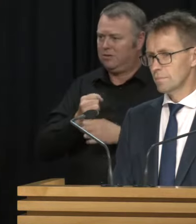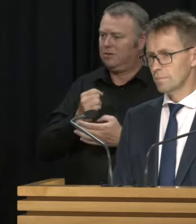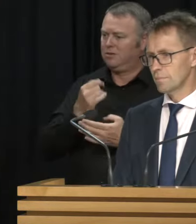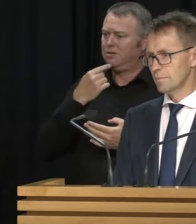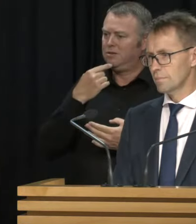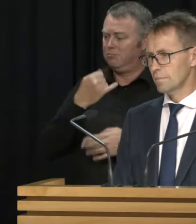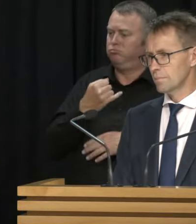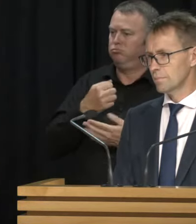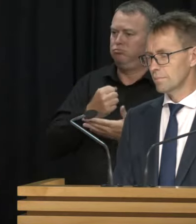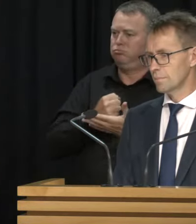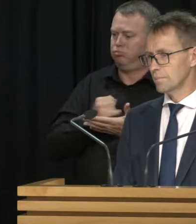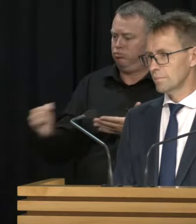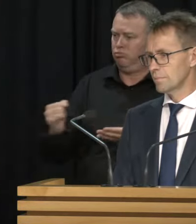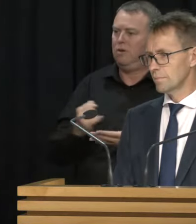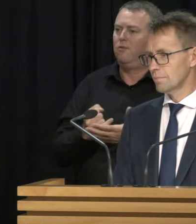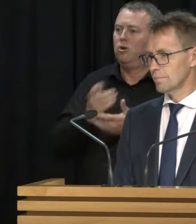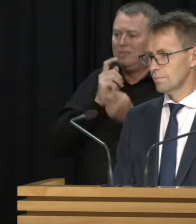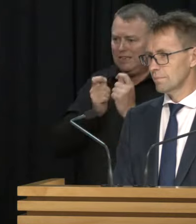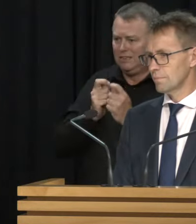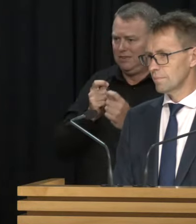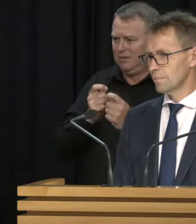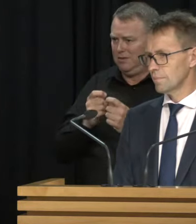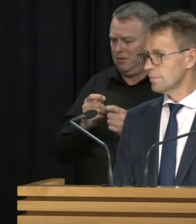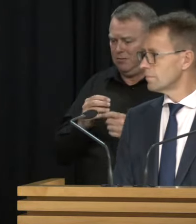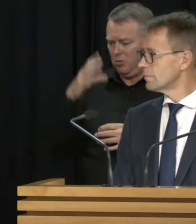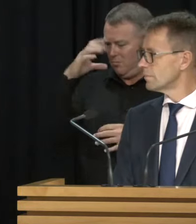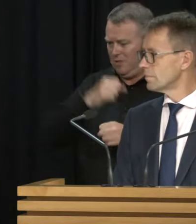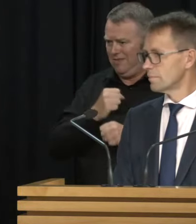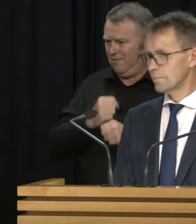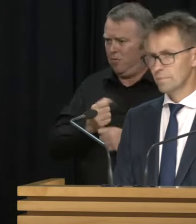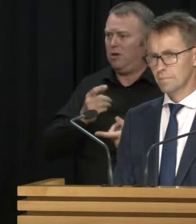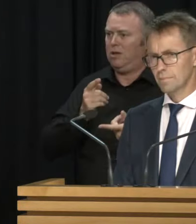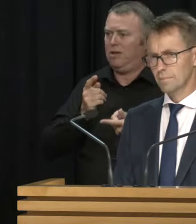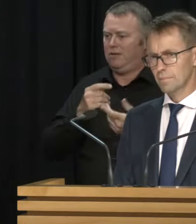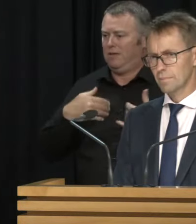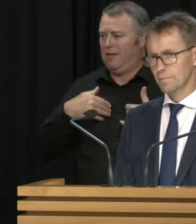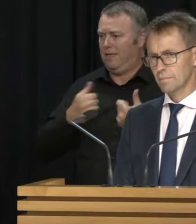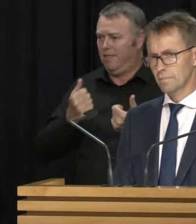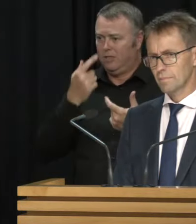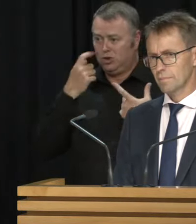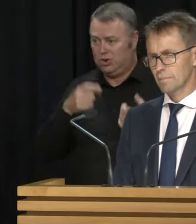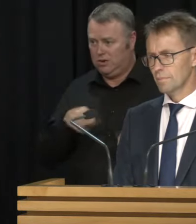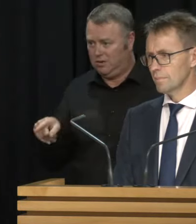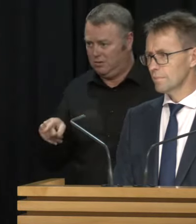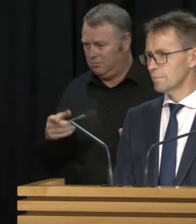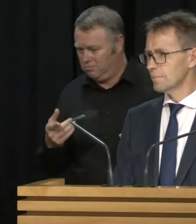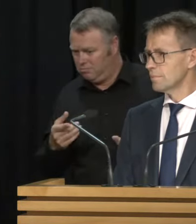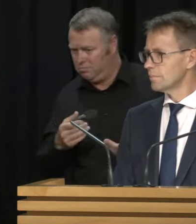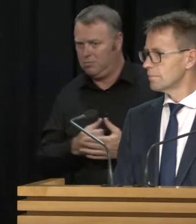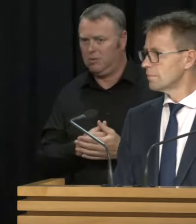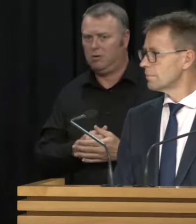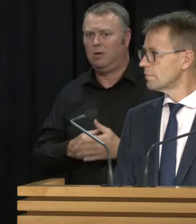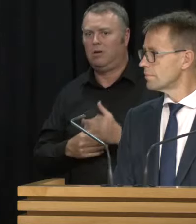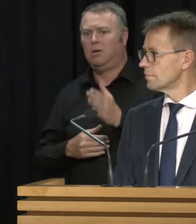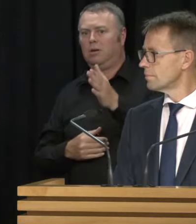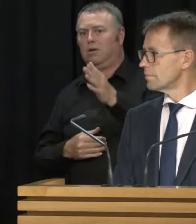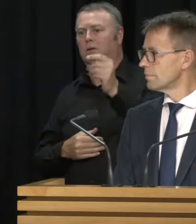extended? Sorry, what was that? Would you consider deporting her? Not at this point. Is she paying for that extended stay, or is the taxpayer?